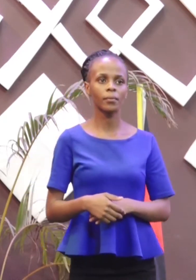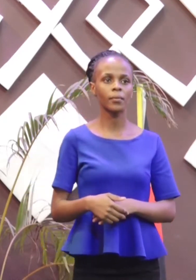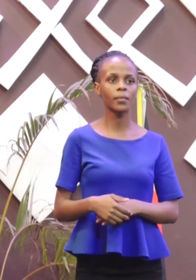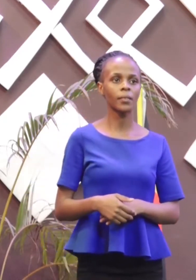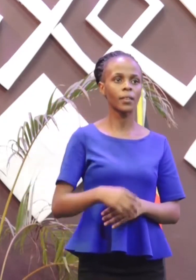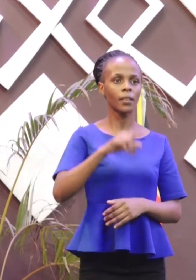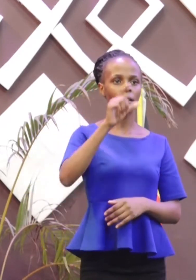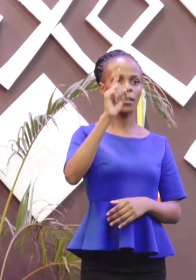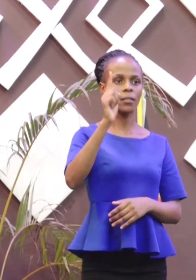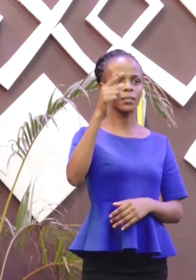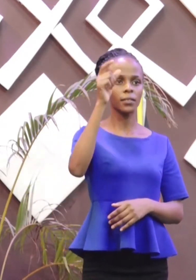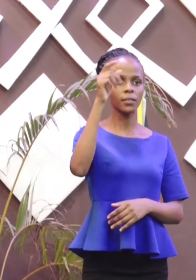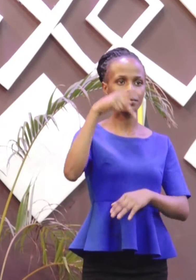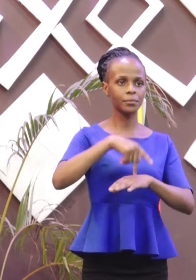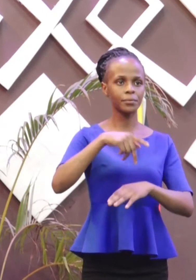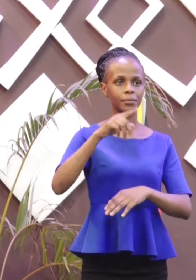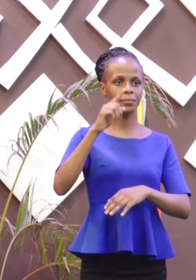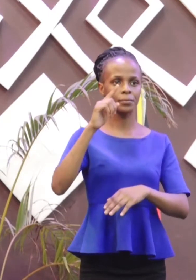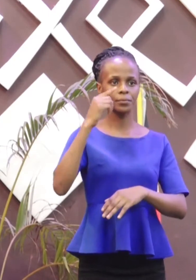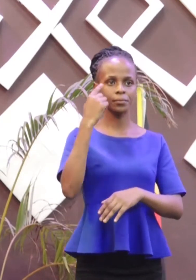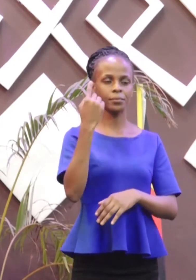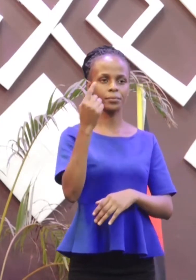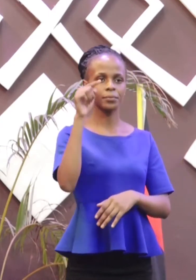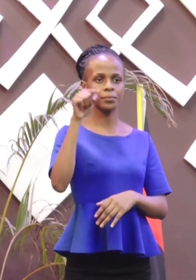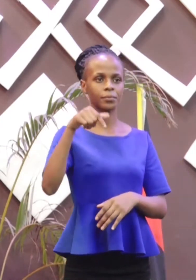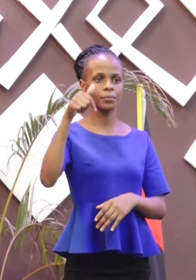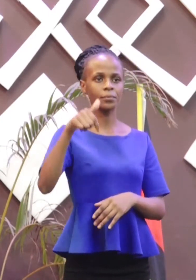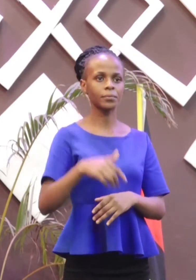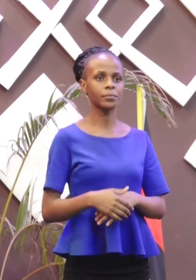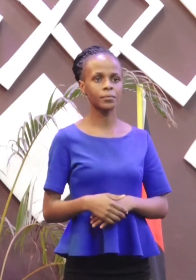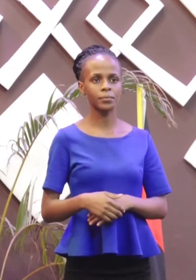Petero ekisooka esula emu verse 7. Yes.